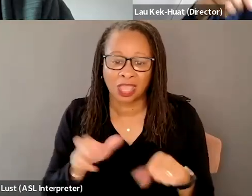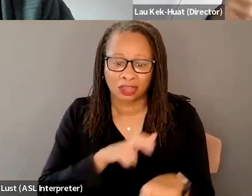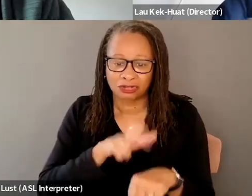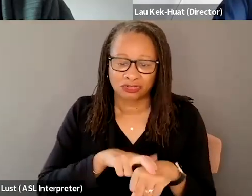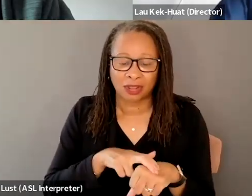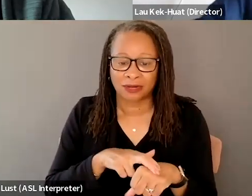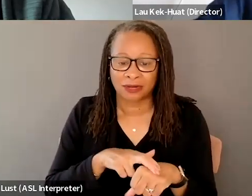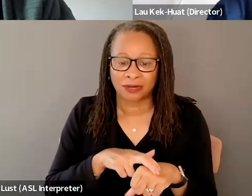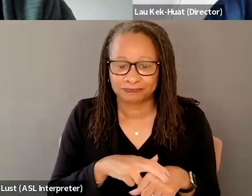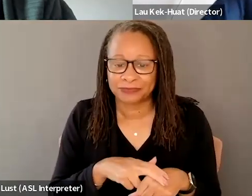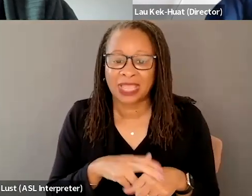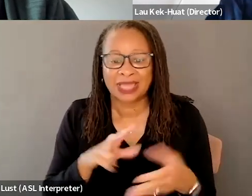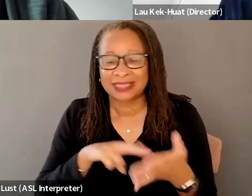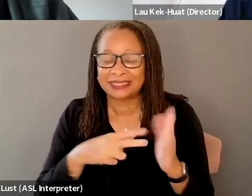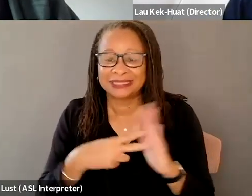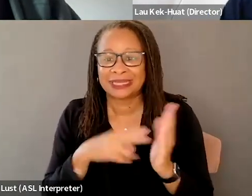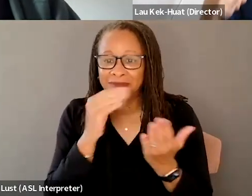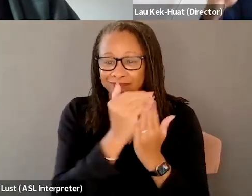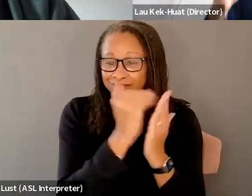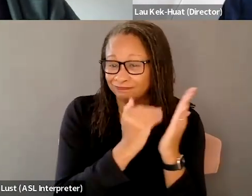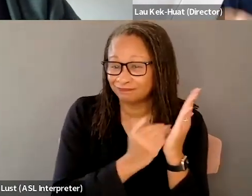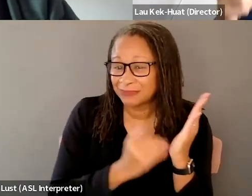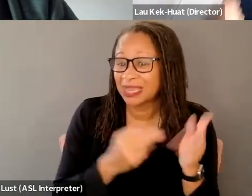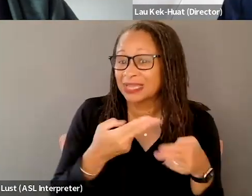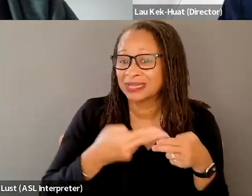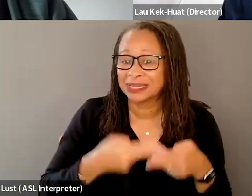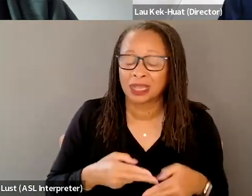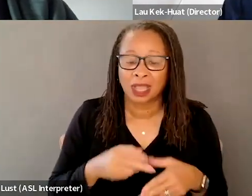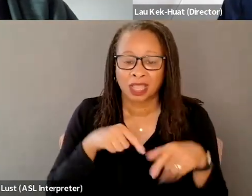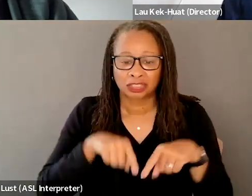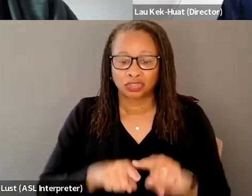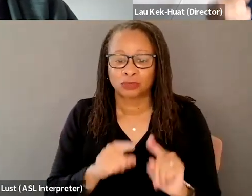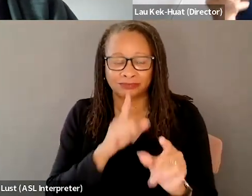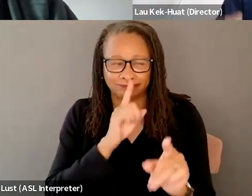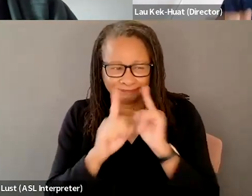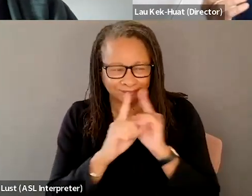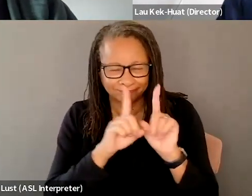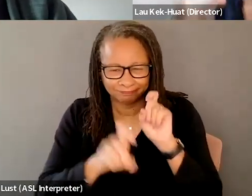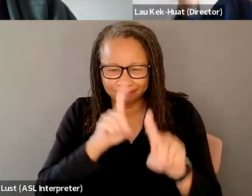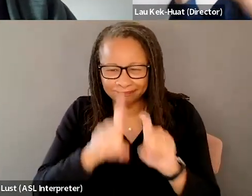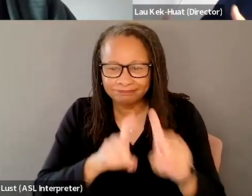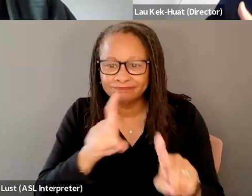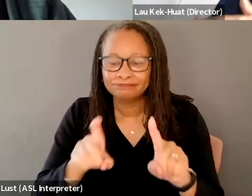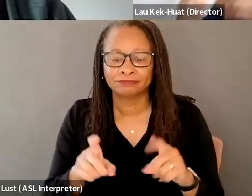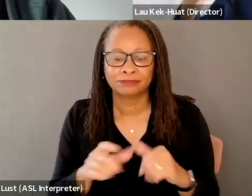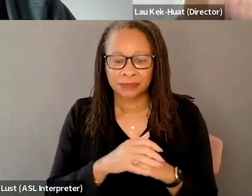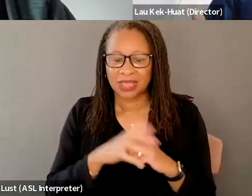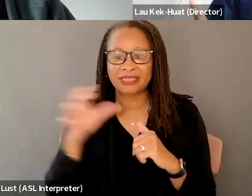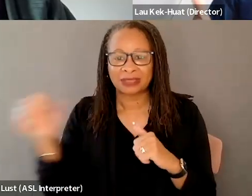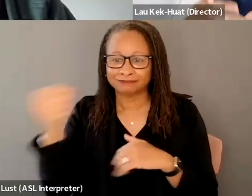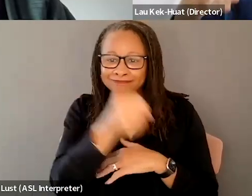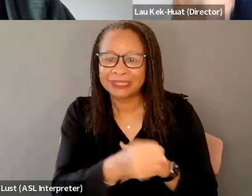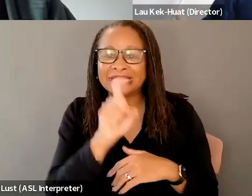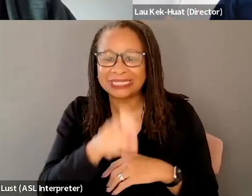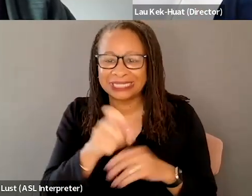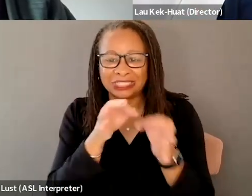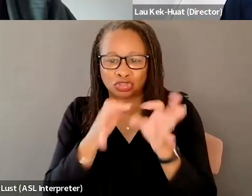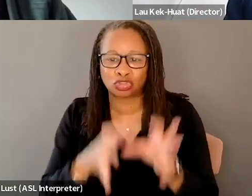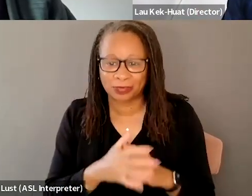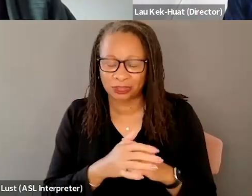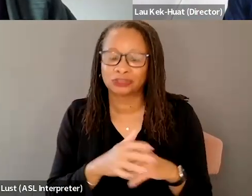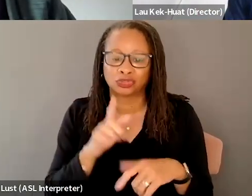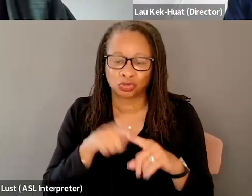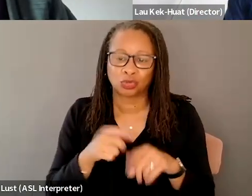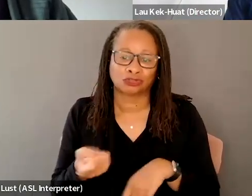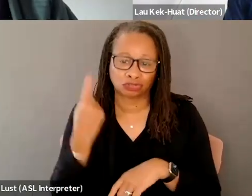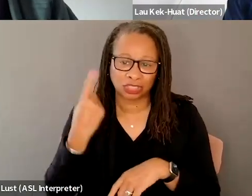they have to count the name list. During the interrogate, then they will need those Taiwanese interpreter on the set.